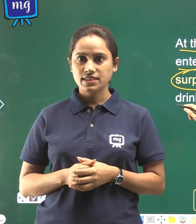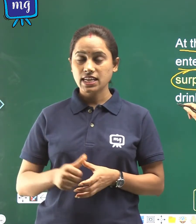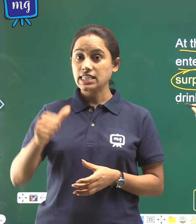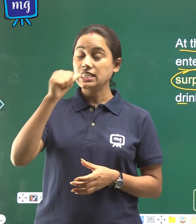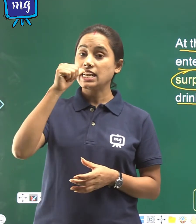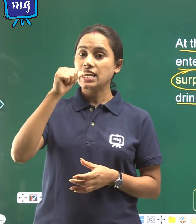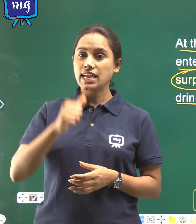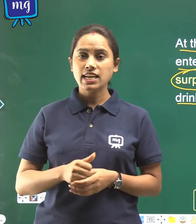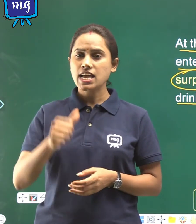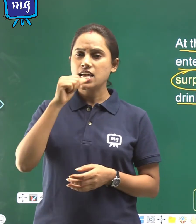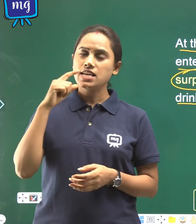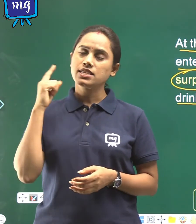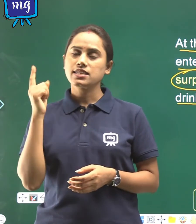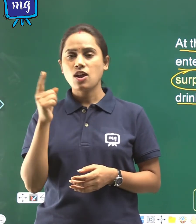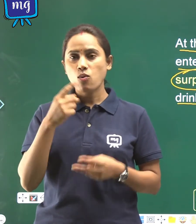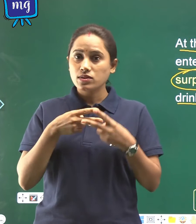drinking stout.